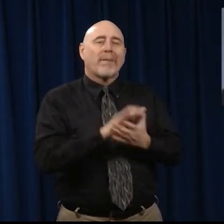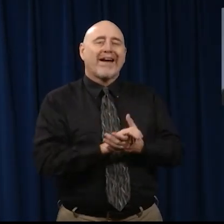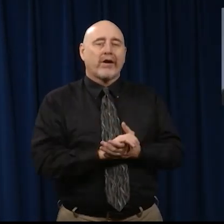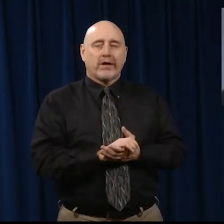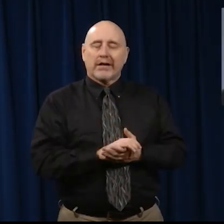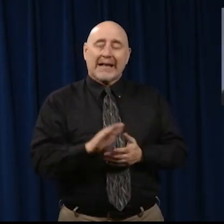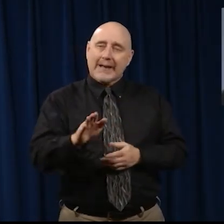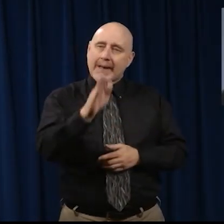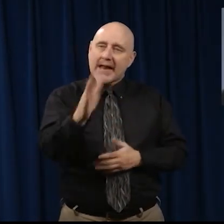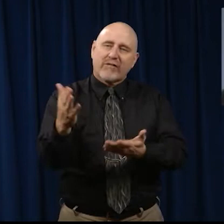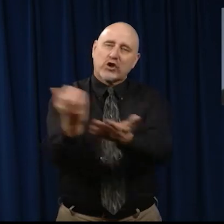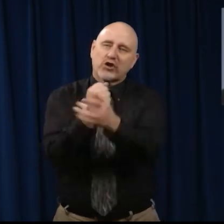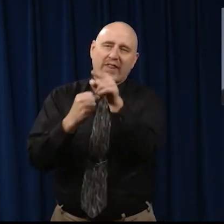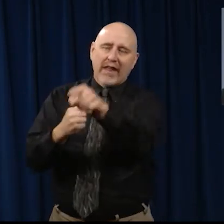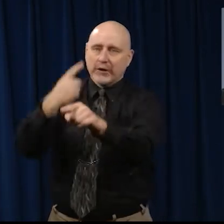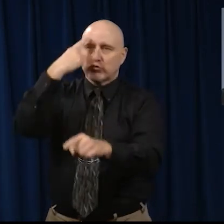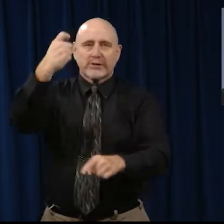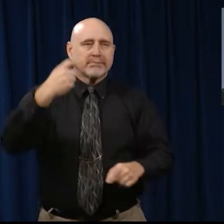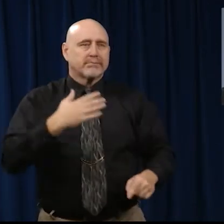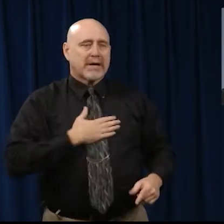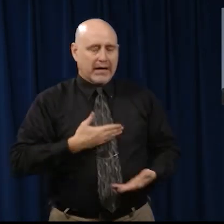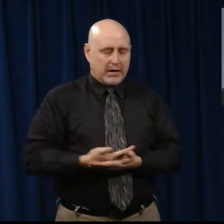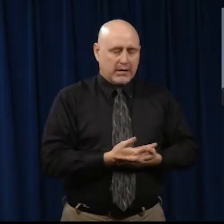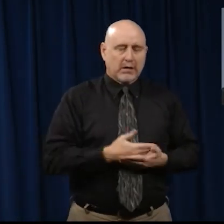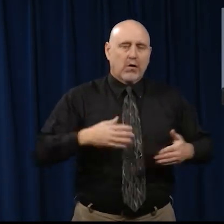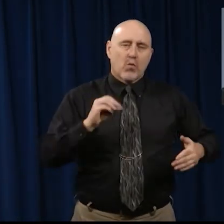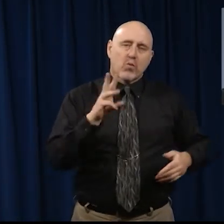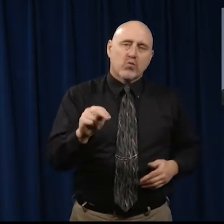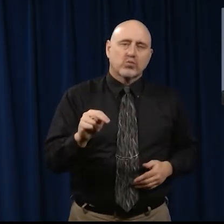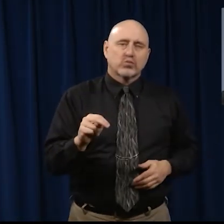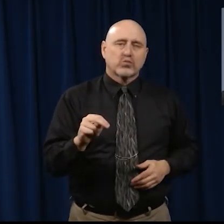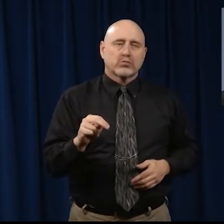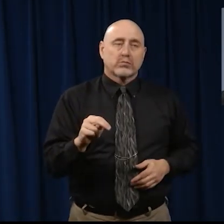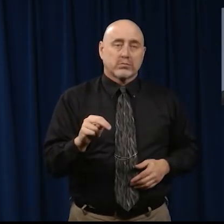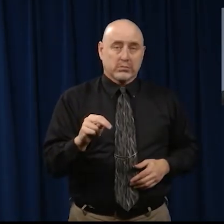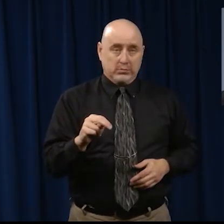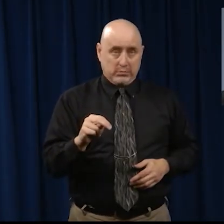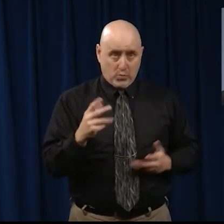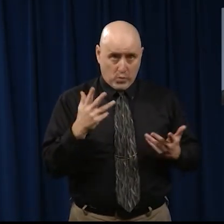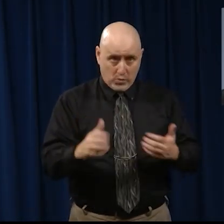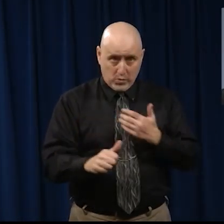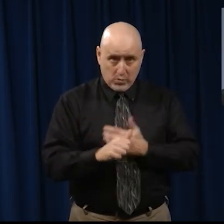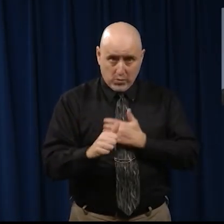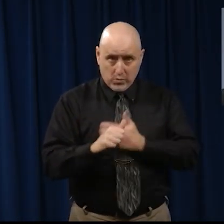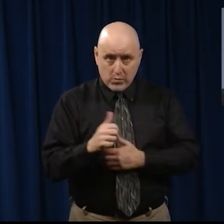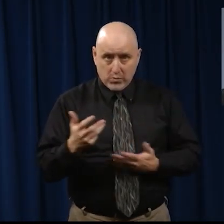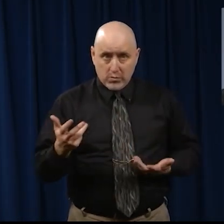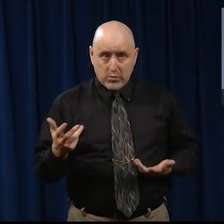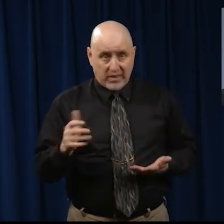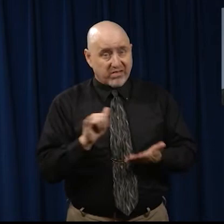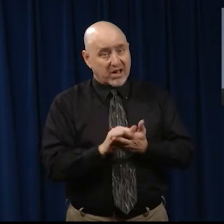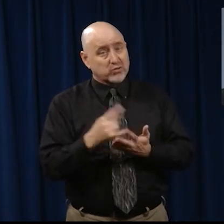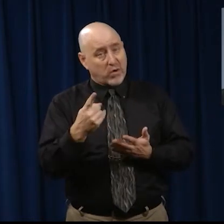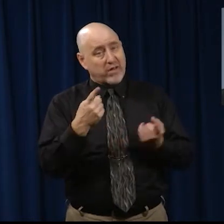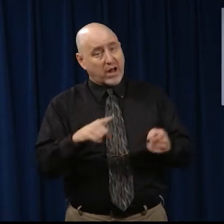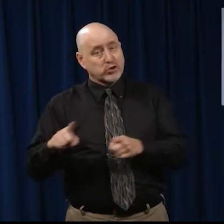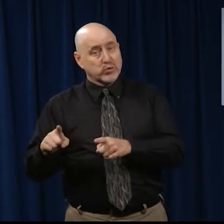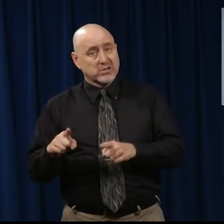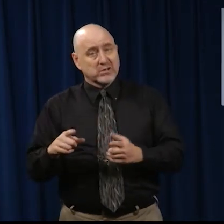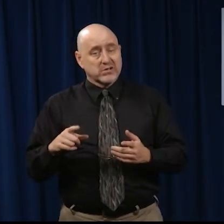married, now she never ever has a chance to have her own child. Is that something you want? It's one of the consequences